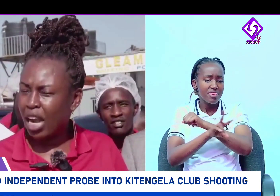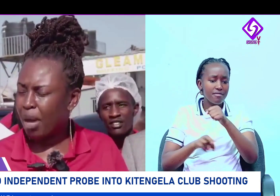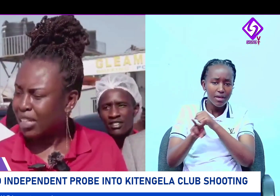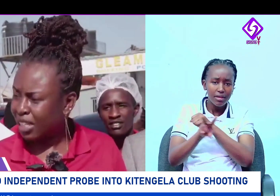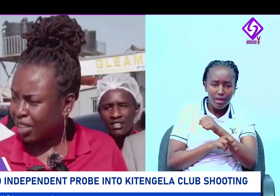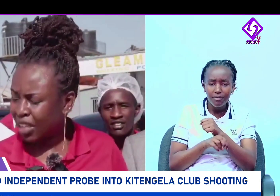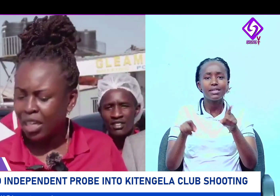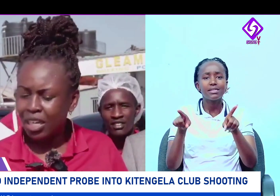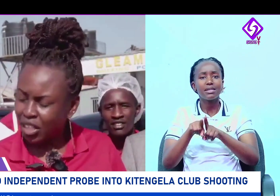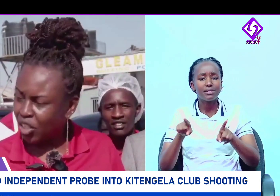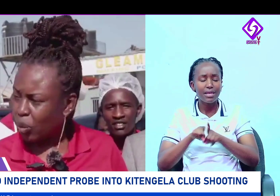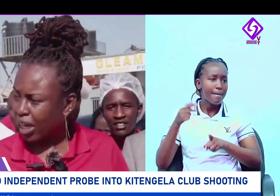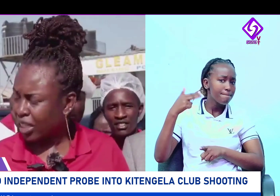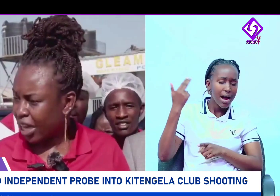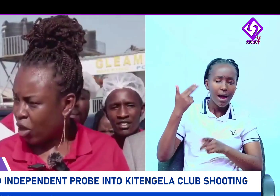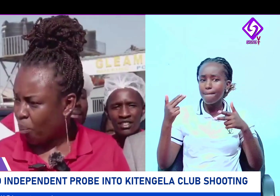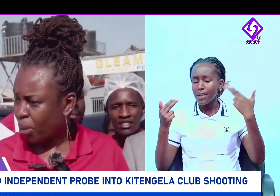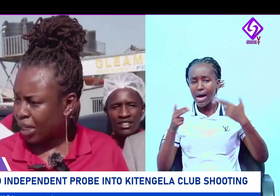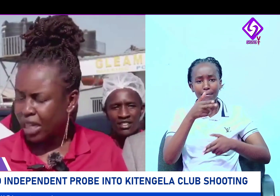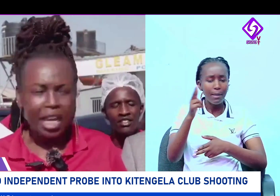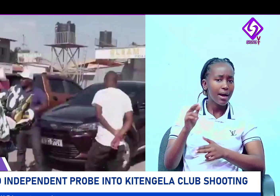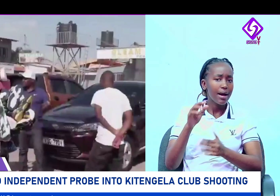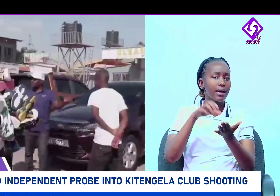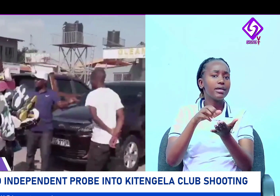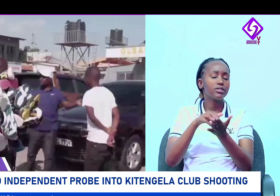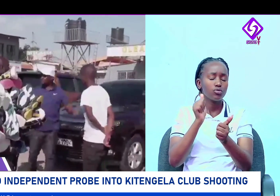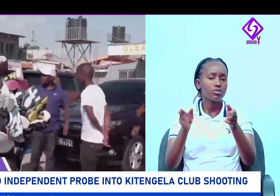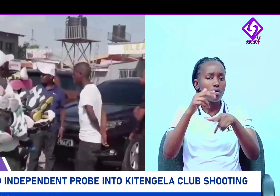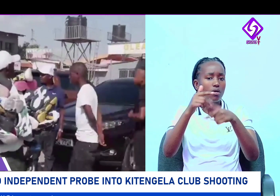kupigana marisasi zisiwe katika hii complex.